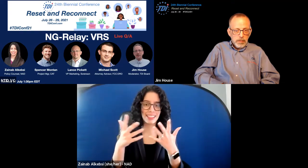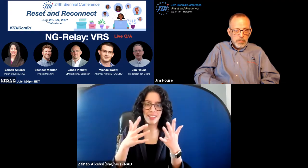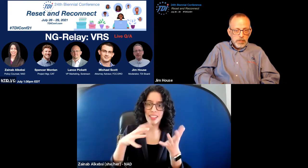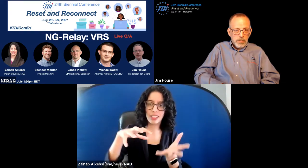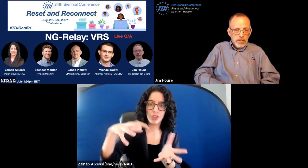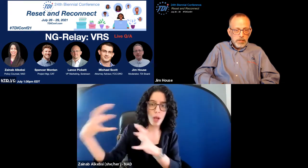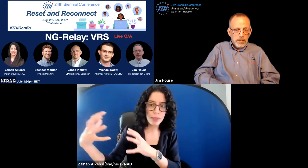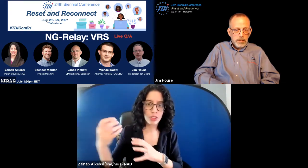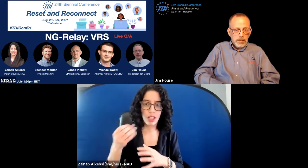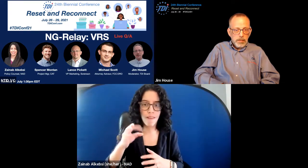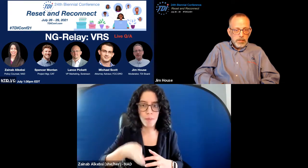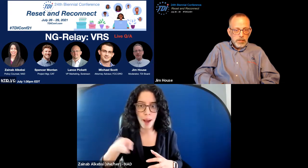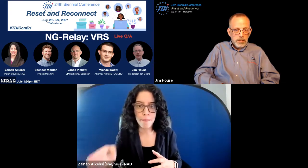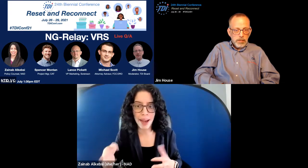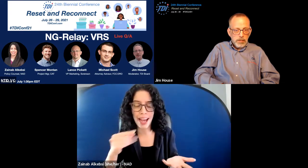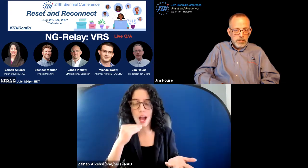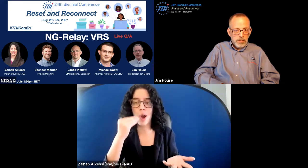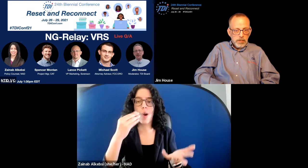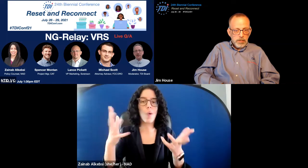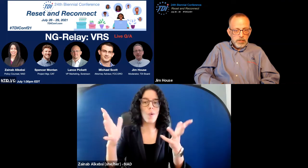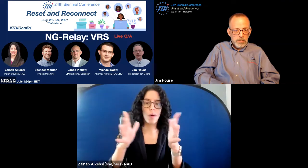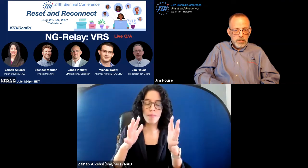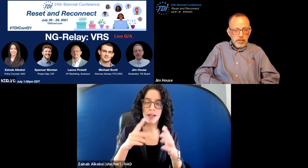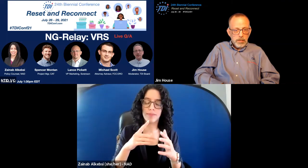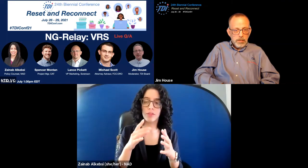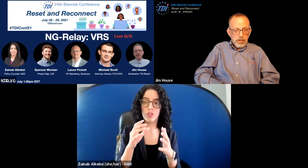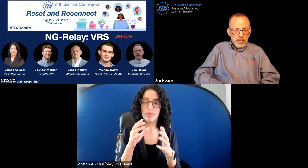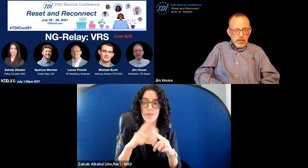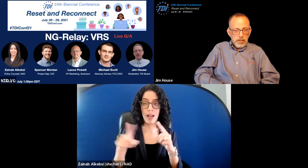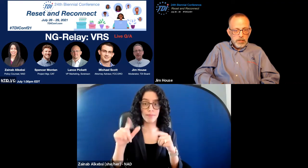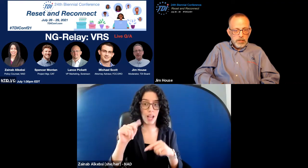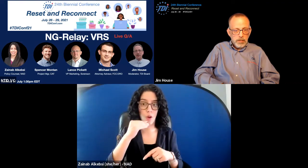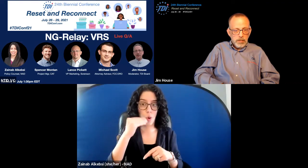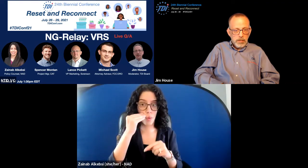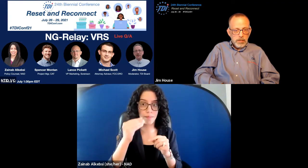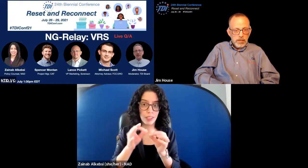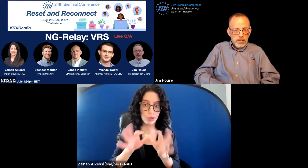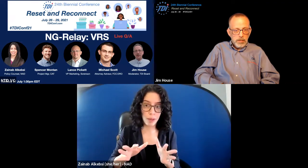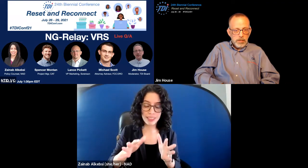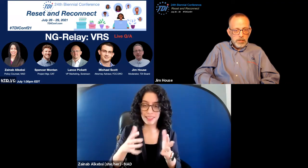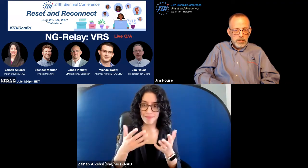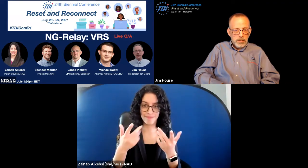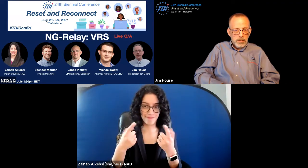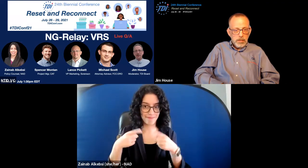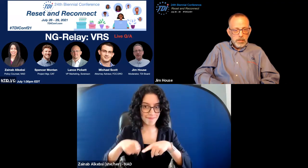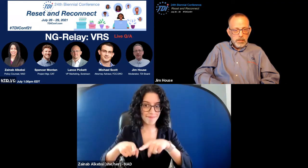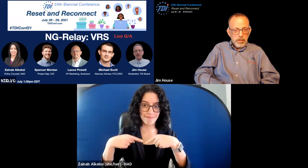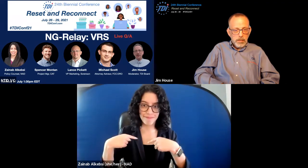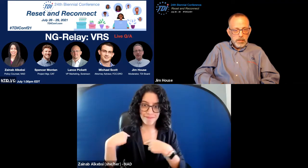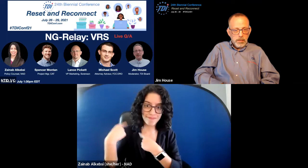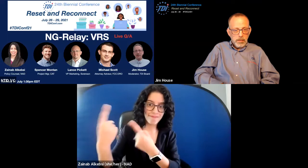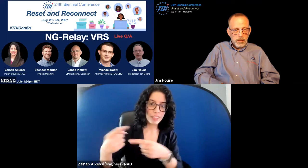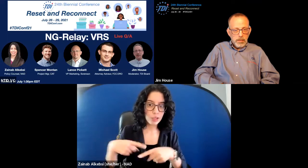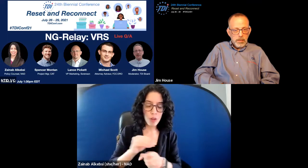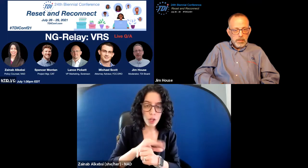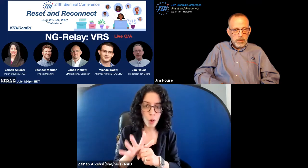of privacy and disruption of broadband at home. But at-home interpreters, what